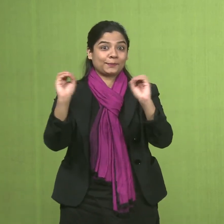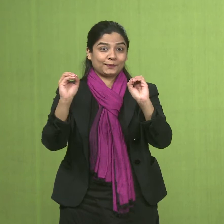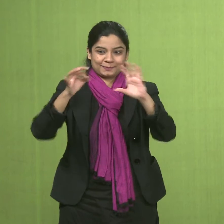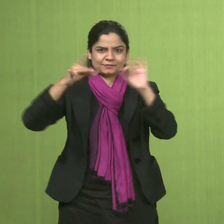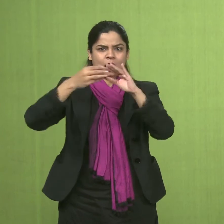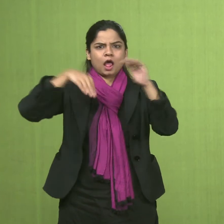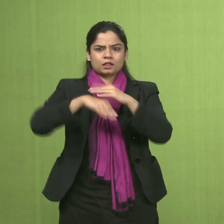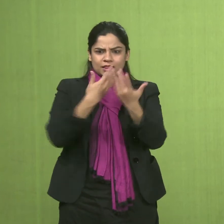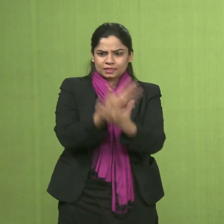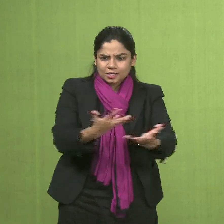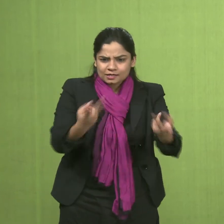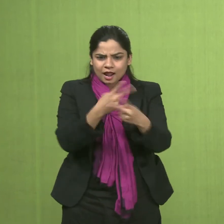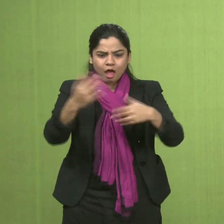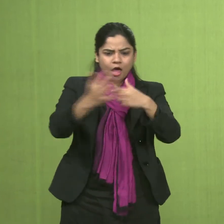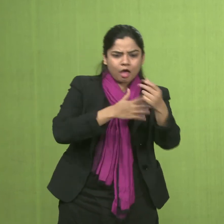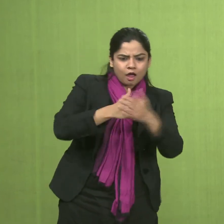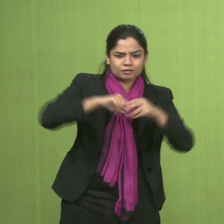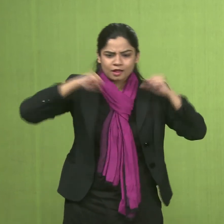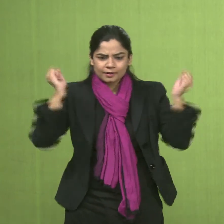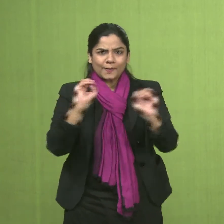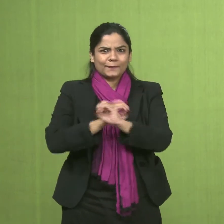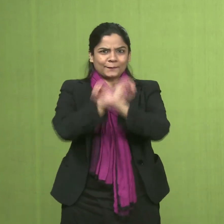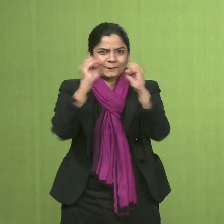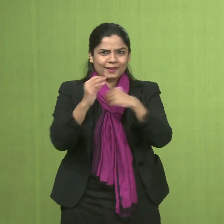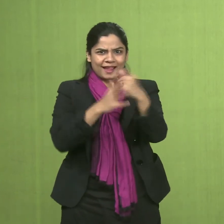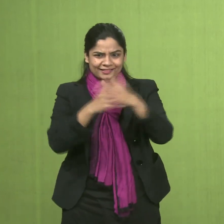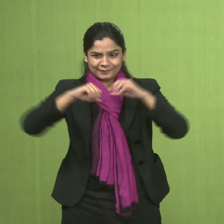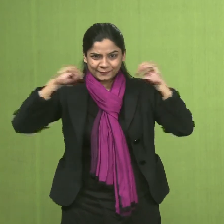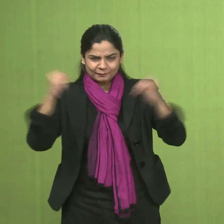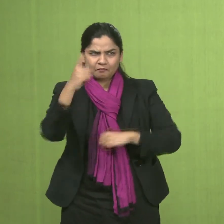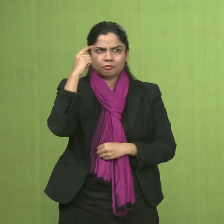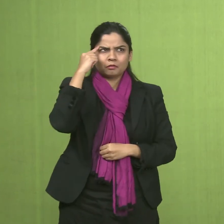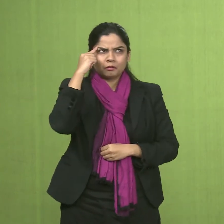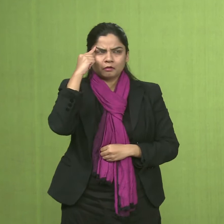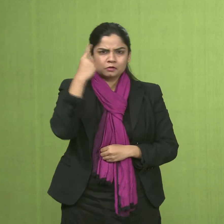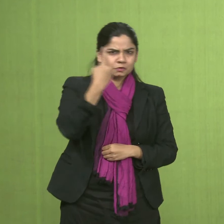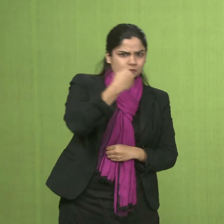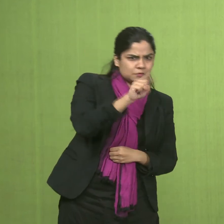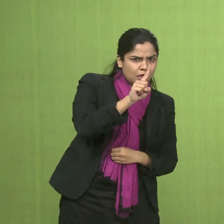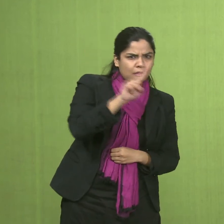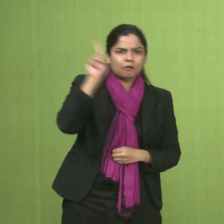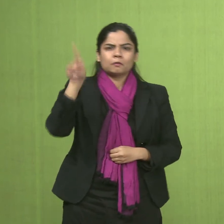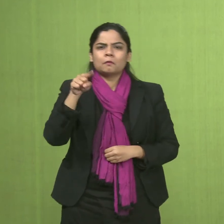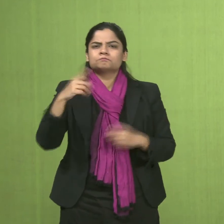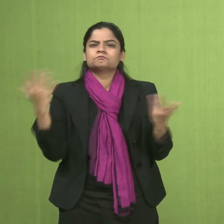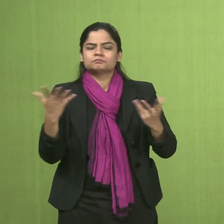non-electrical equipments are manually operated. You have to use your hands for that. Right or wrong?